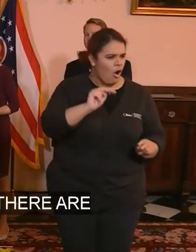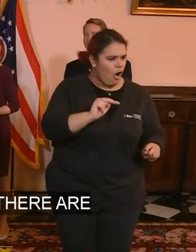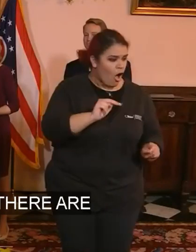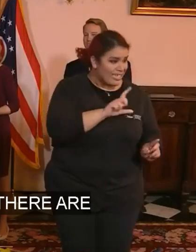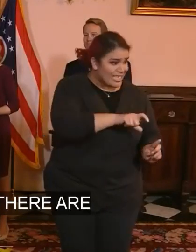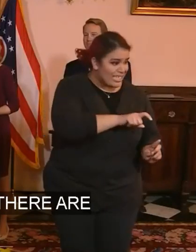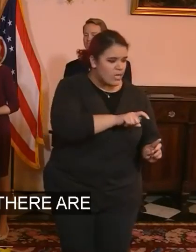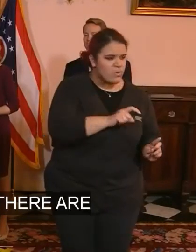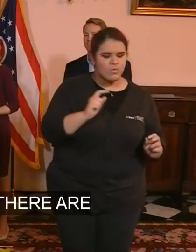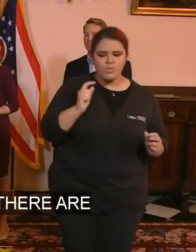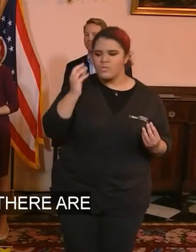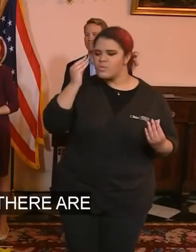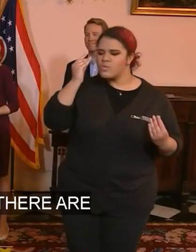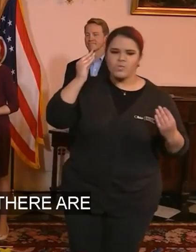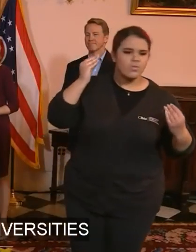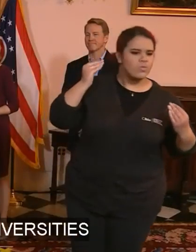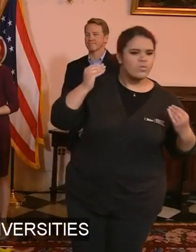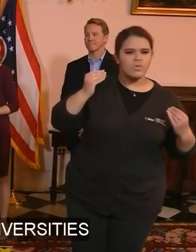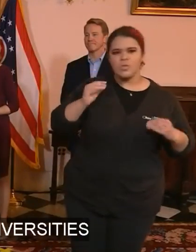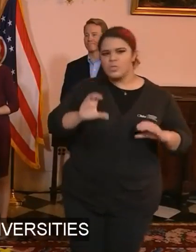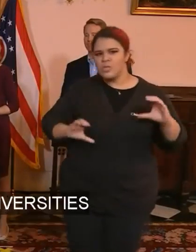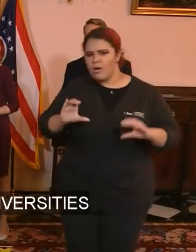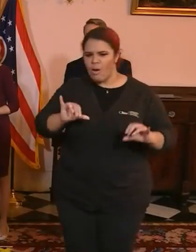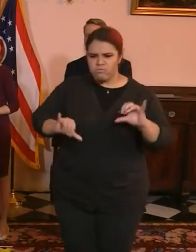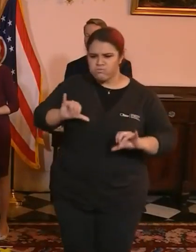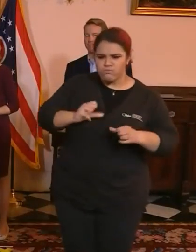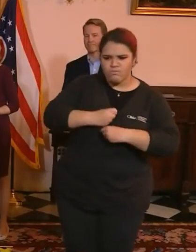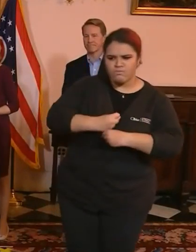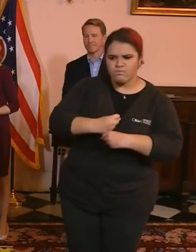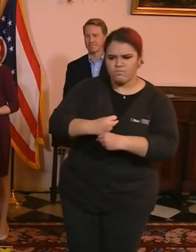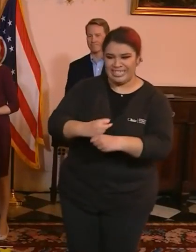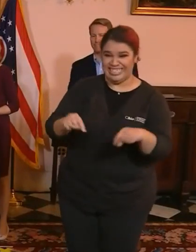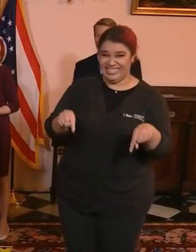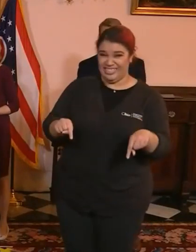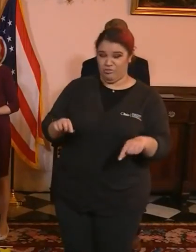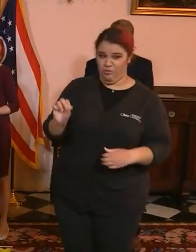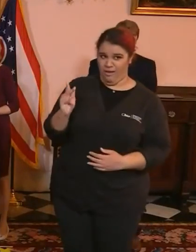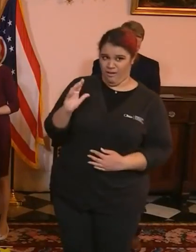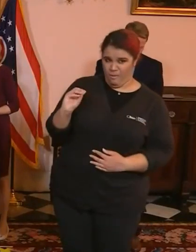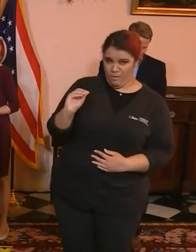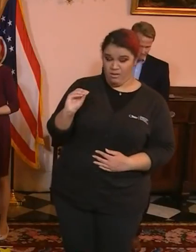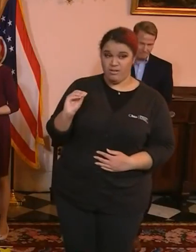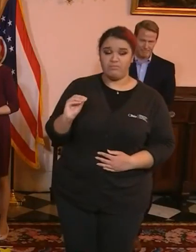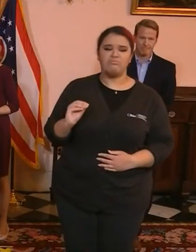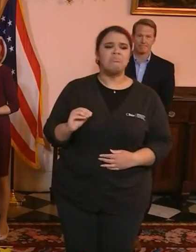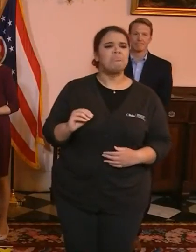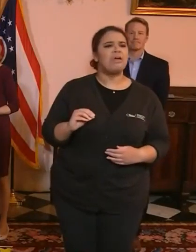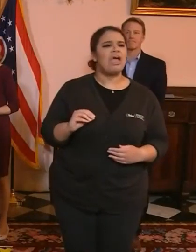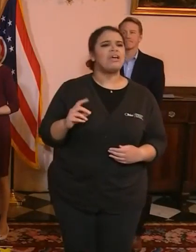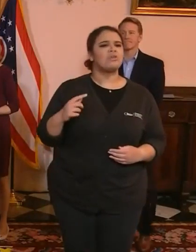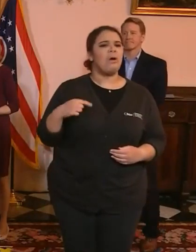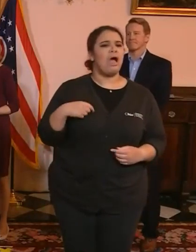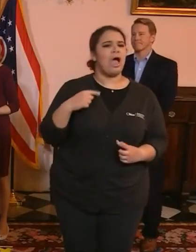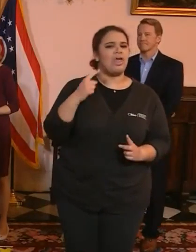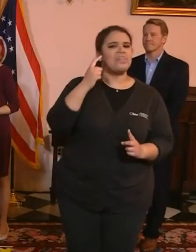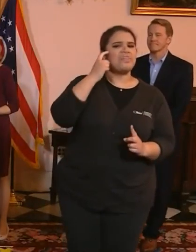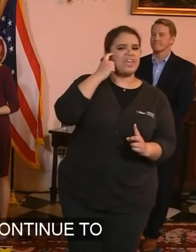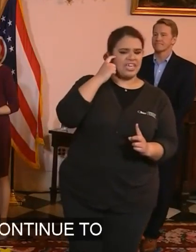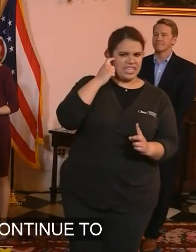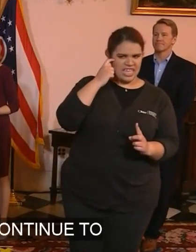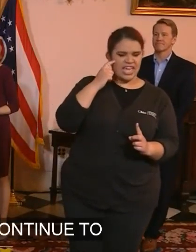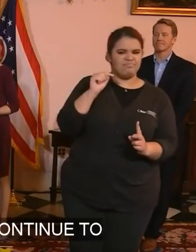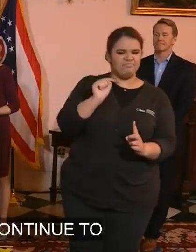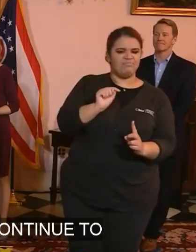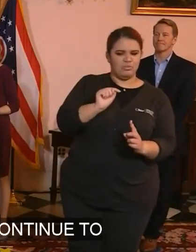reagents here in state. And that story will continue to change, but I think the narrative around testing has